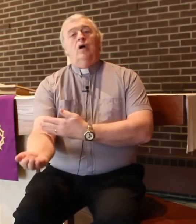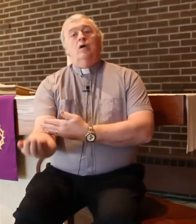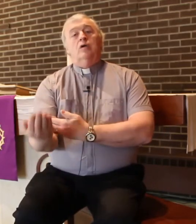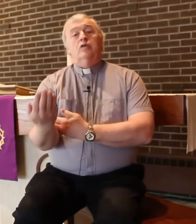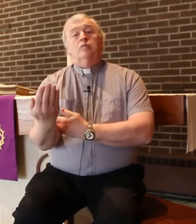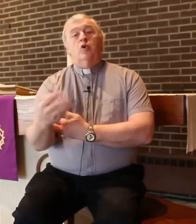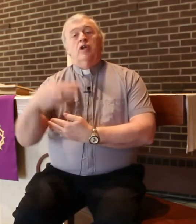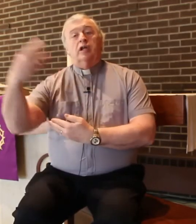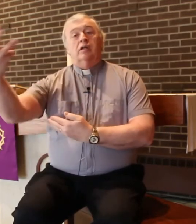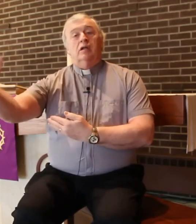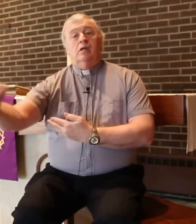Good morning,